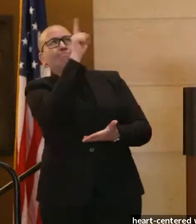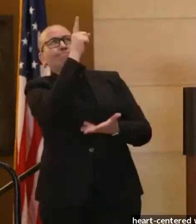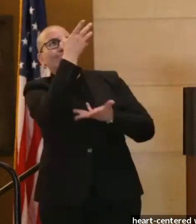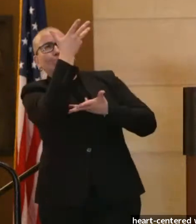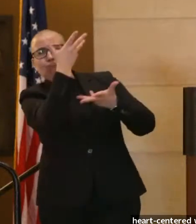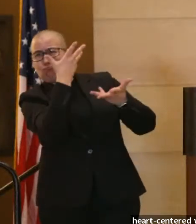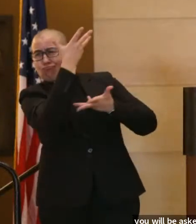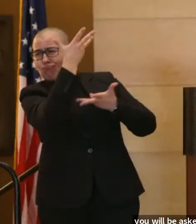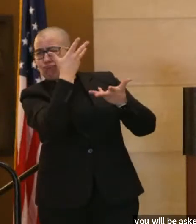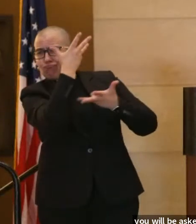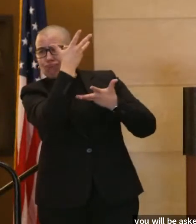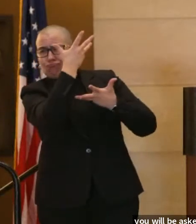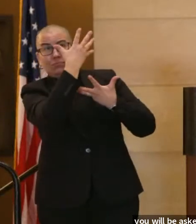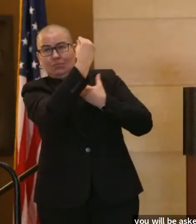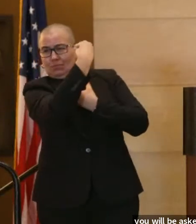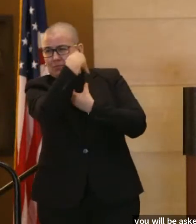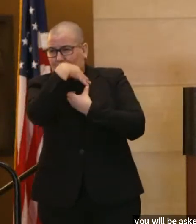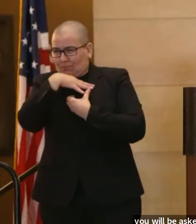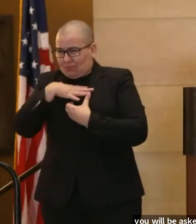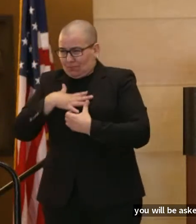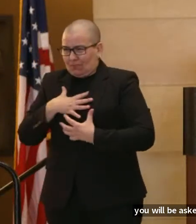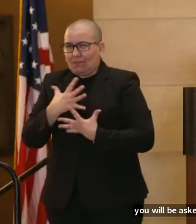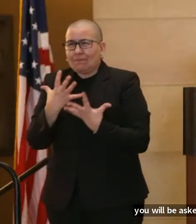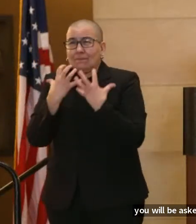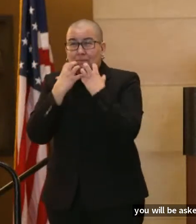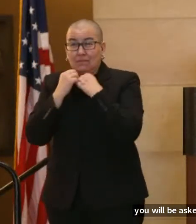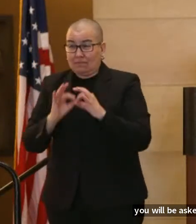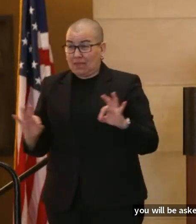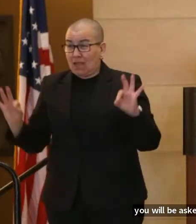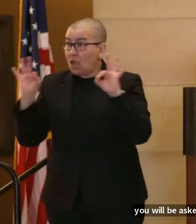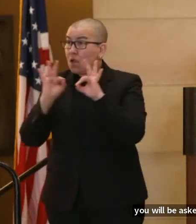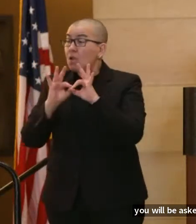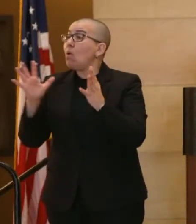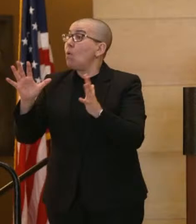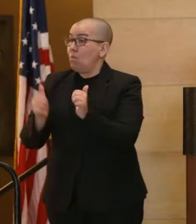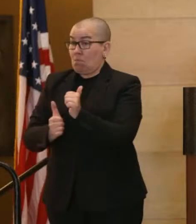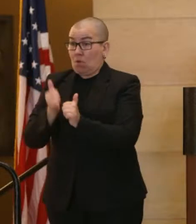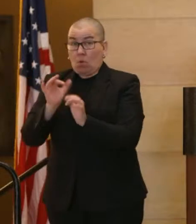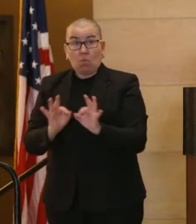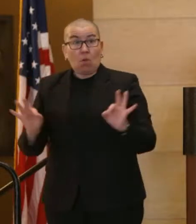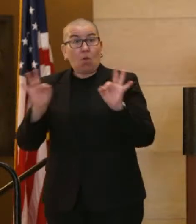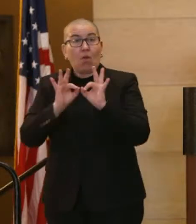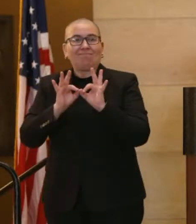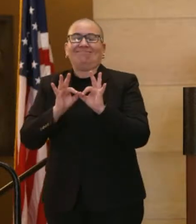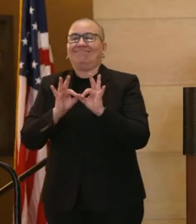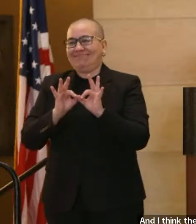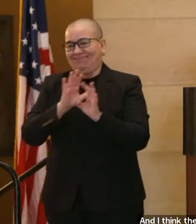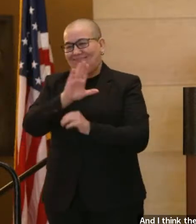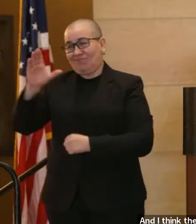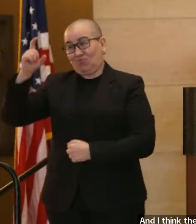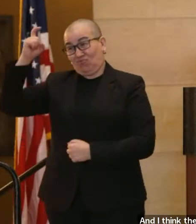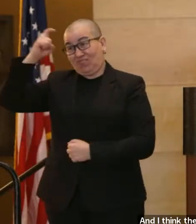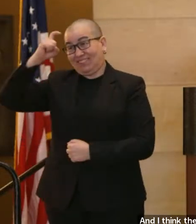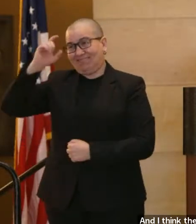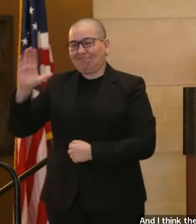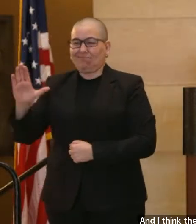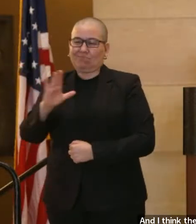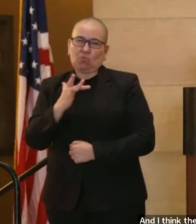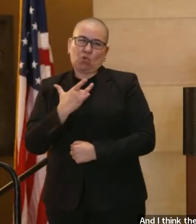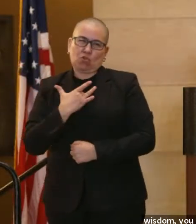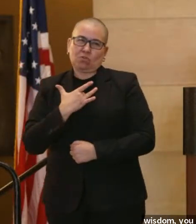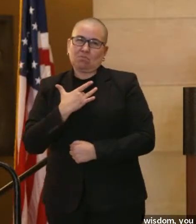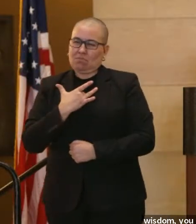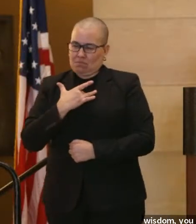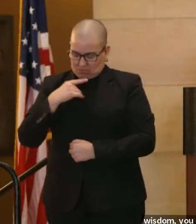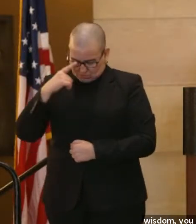values. And I think the most important thing is to have that wisdom, you know, within that heart, to have that hope, that compassion, and